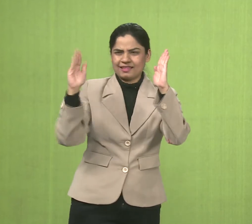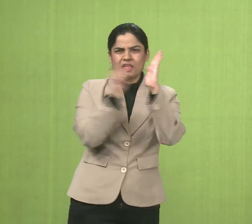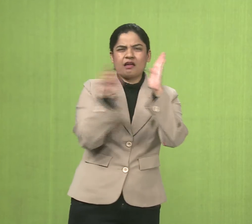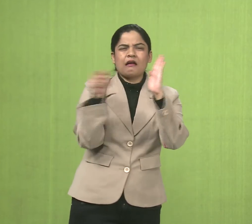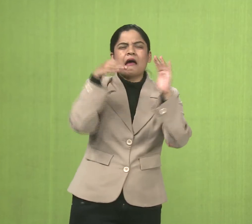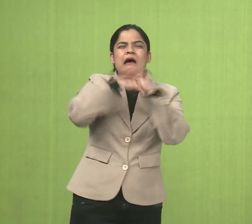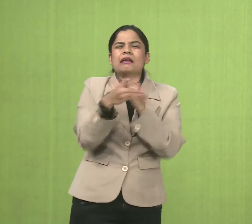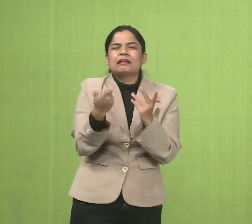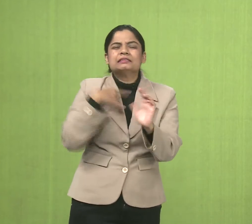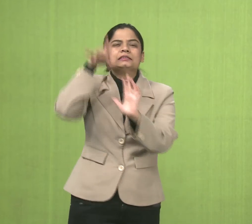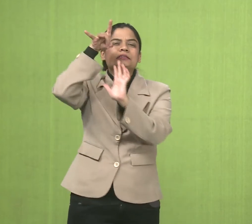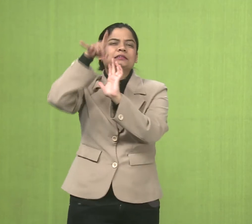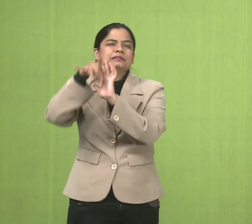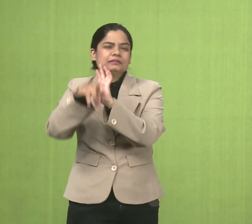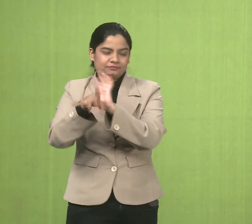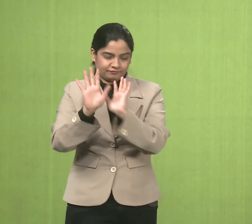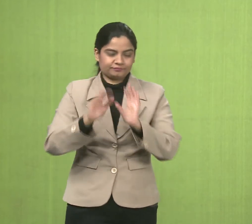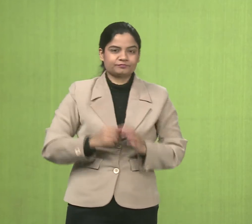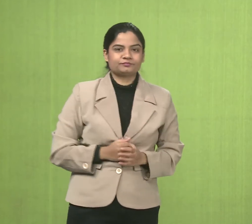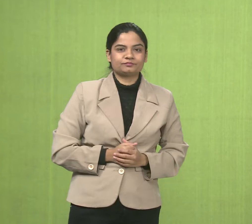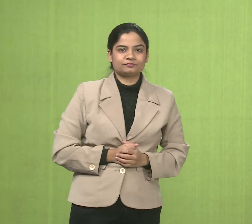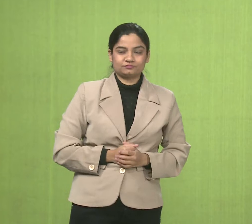as an adult. This period is called the adolescence.